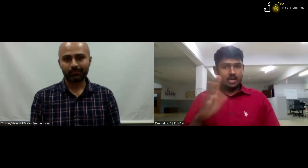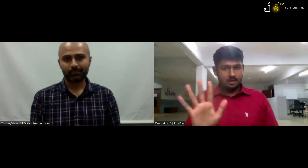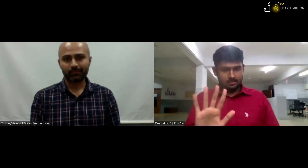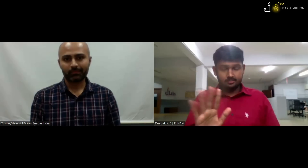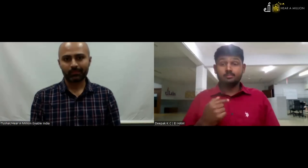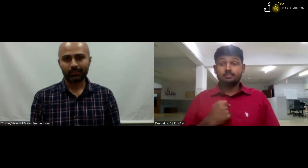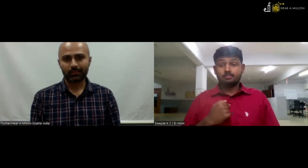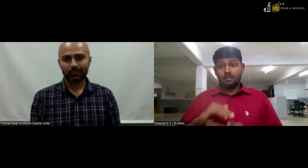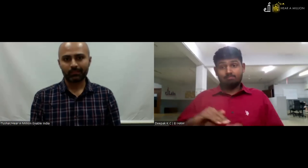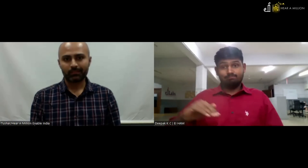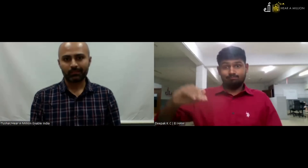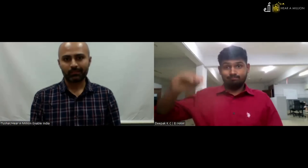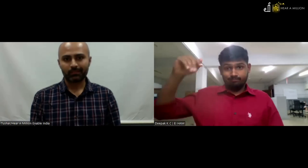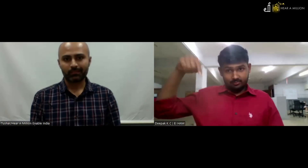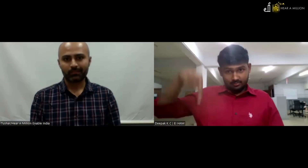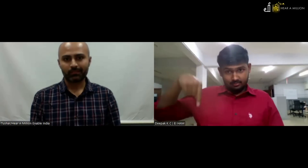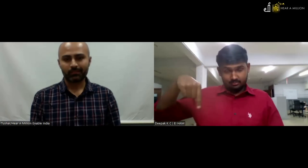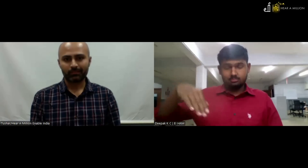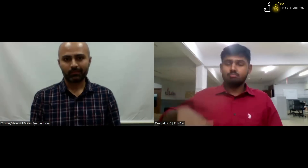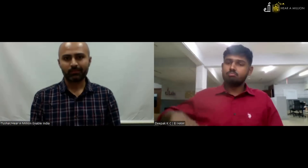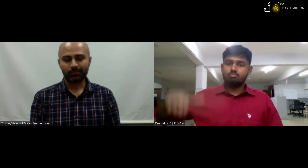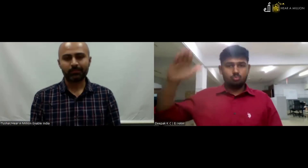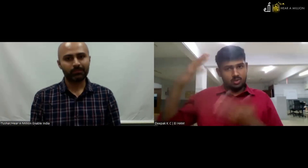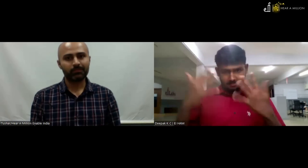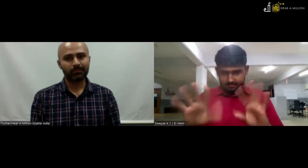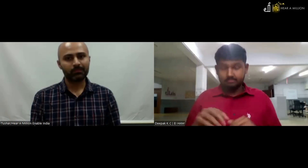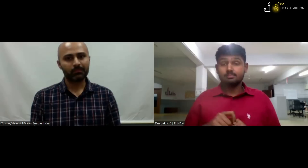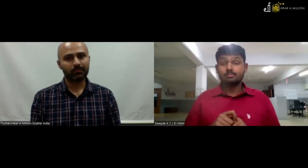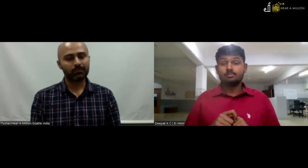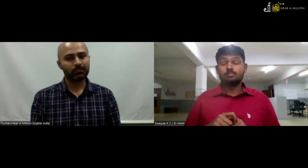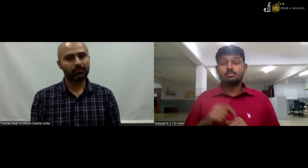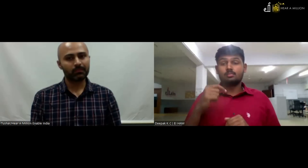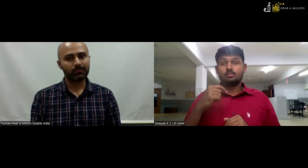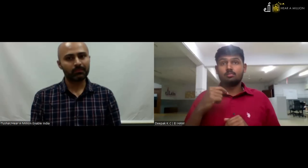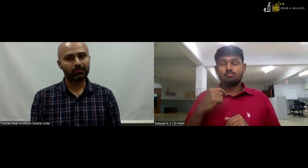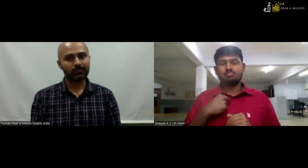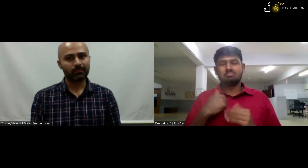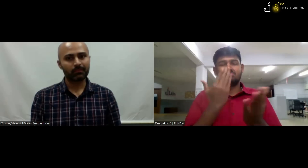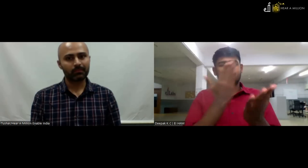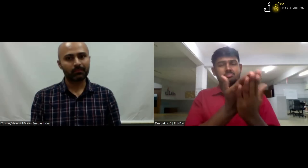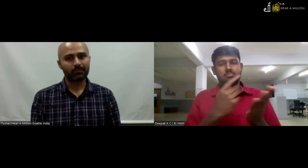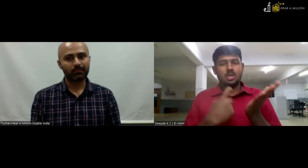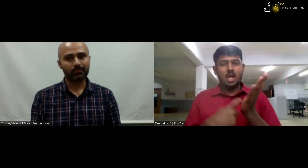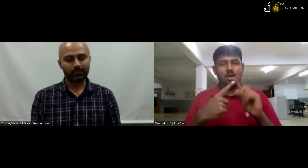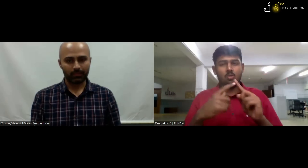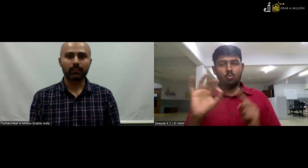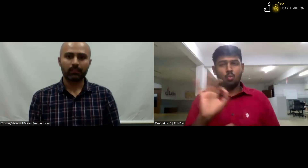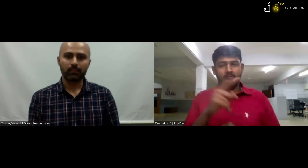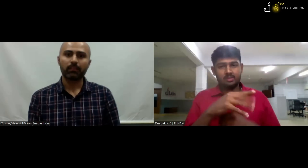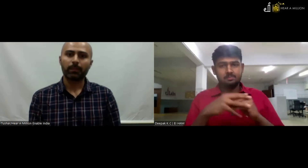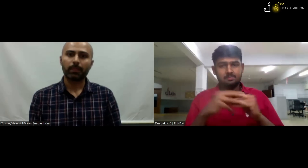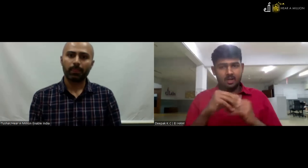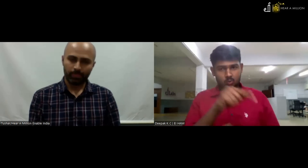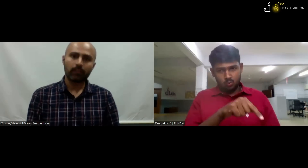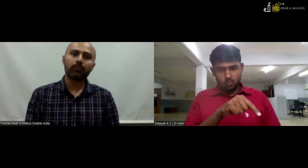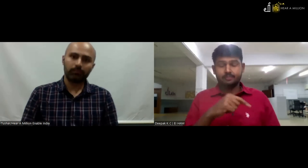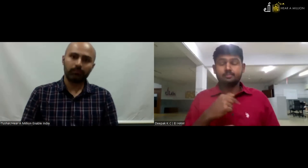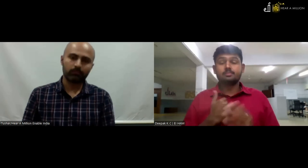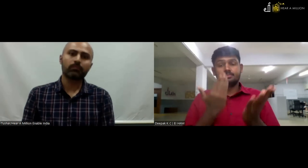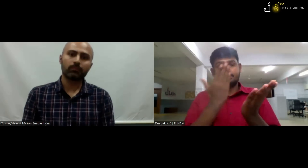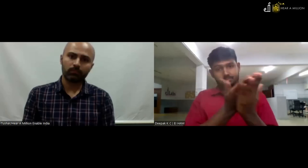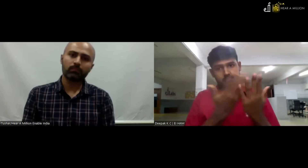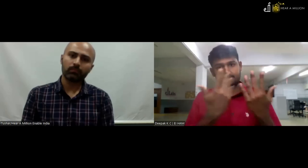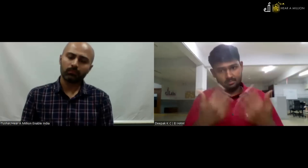Uh, I'm a true Bangalorean, not a Keralite. I've grown up in Bangalore, and when